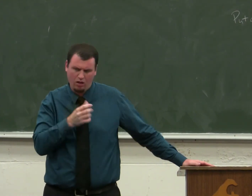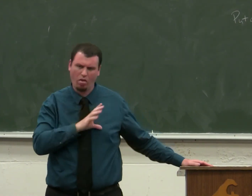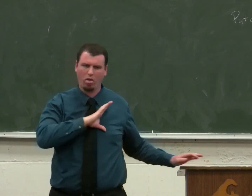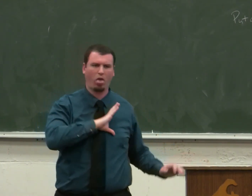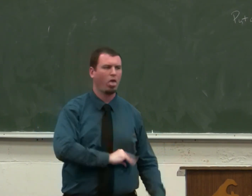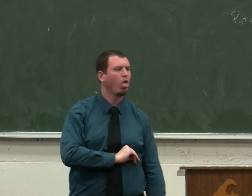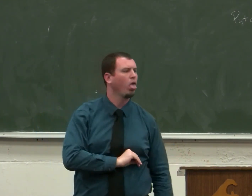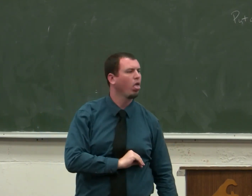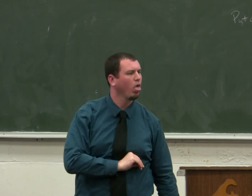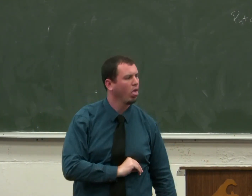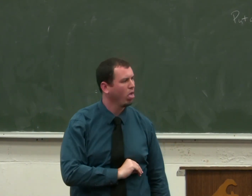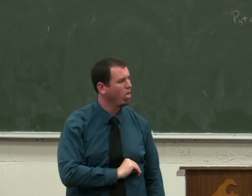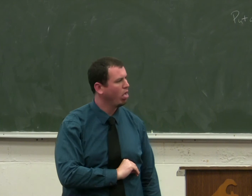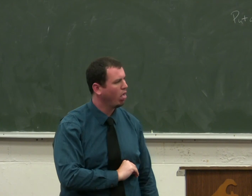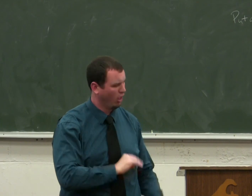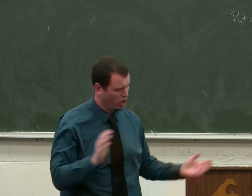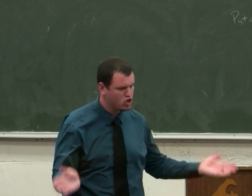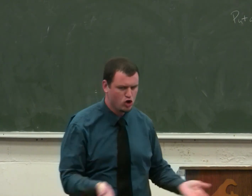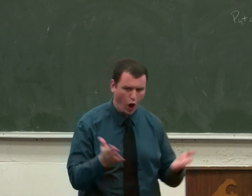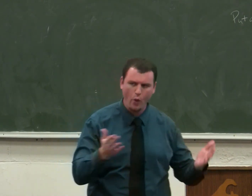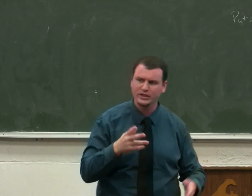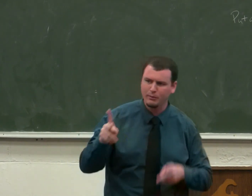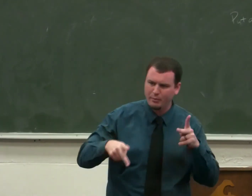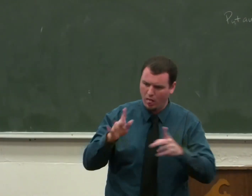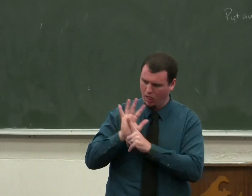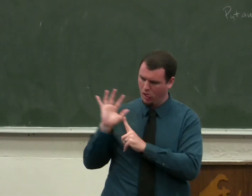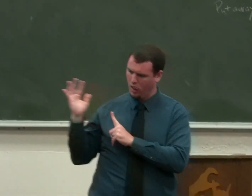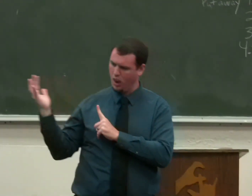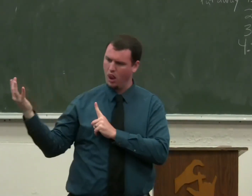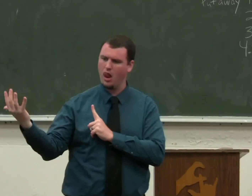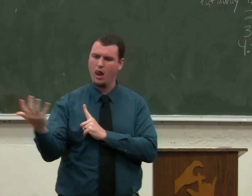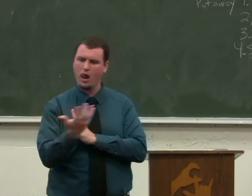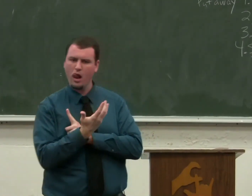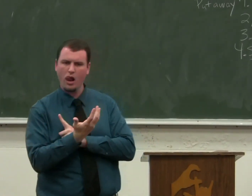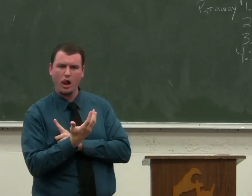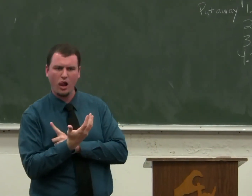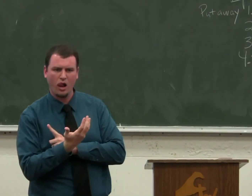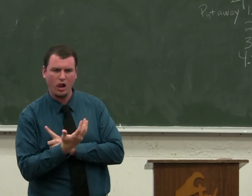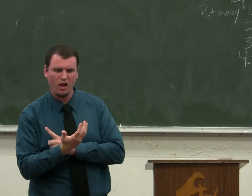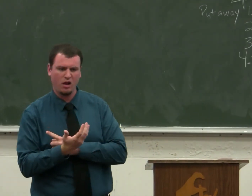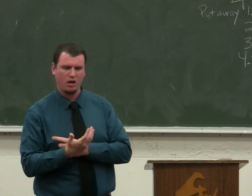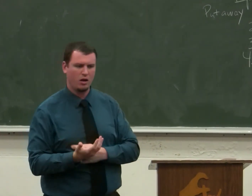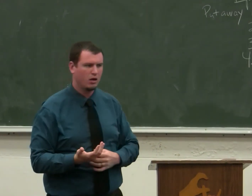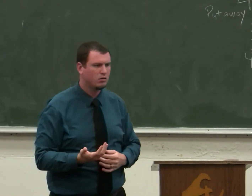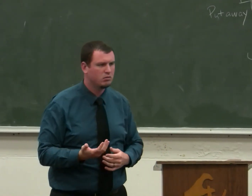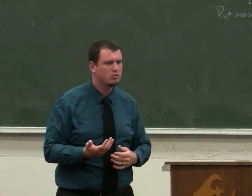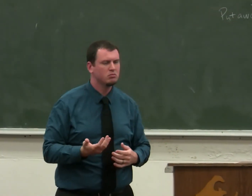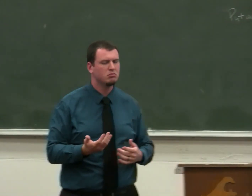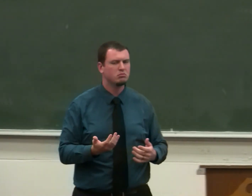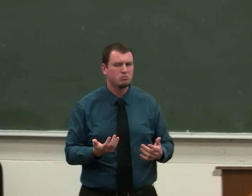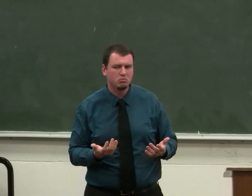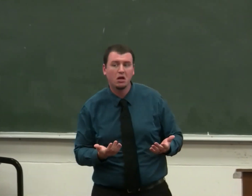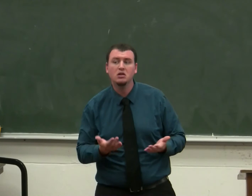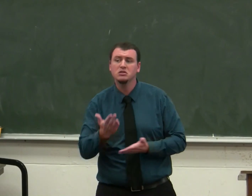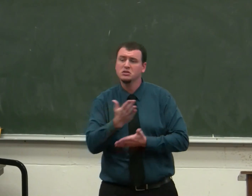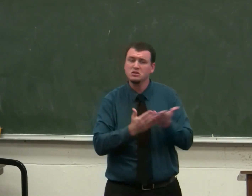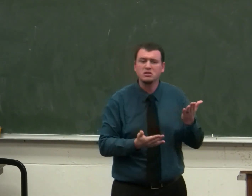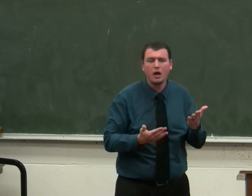they should feel encouraged, not put down. The people that are all around you, they should always feel